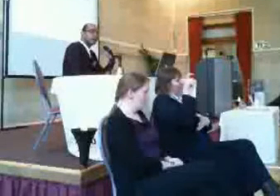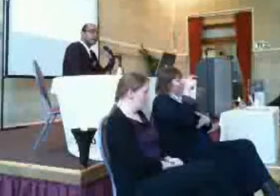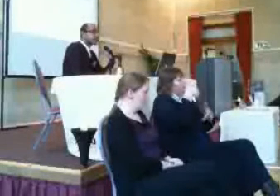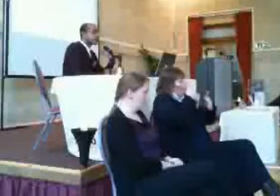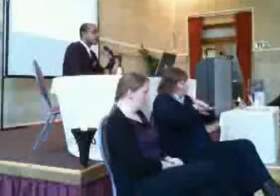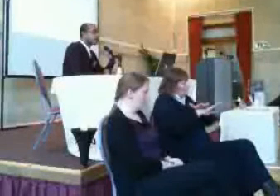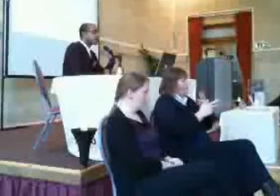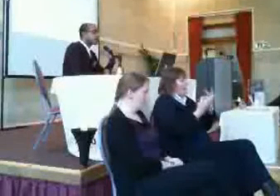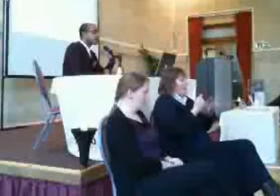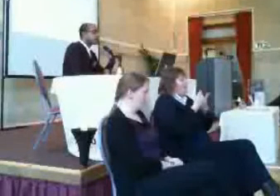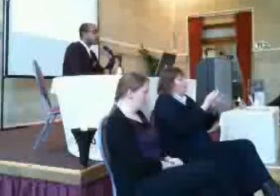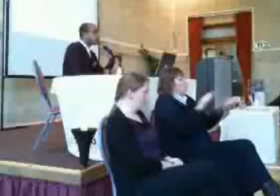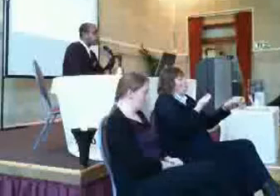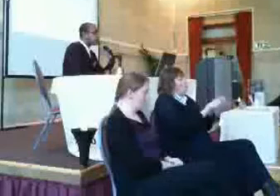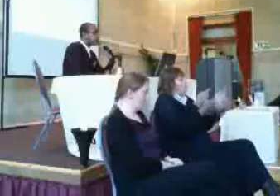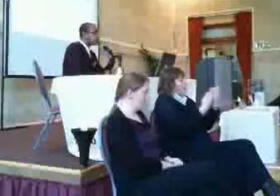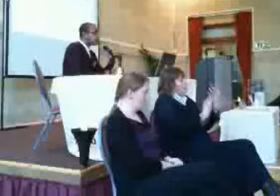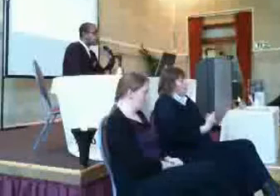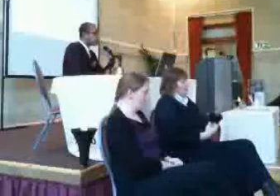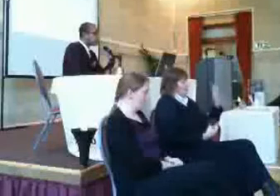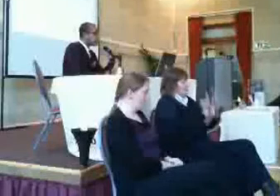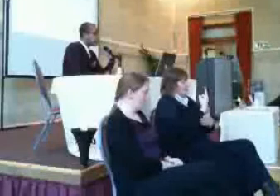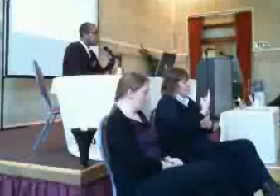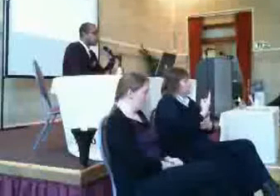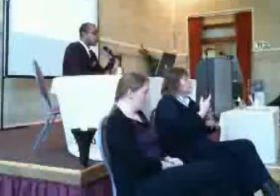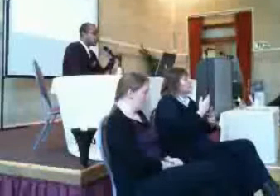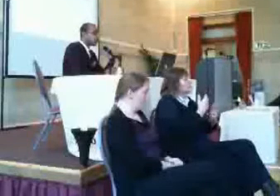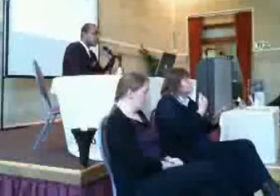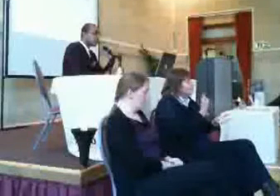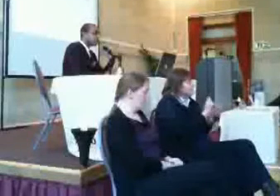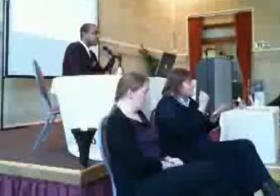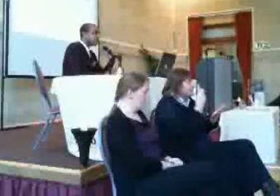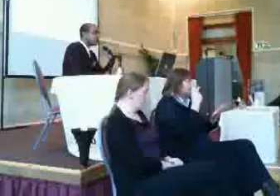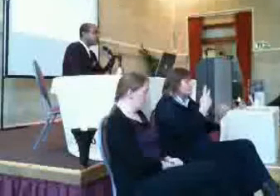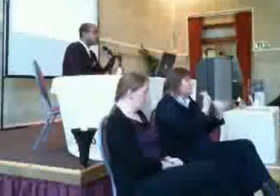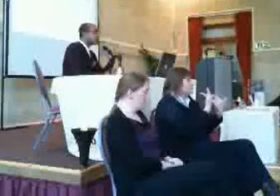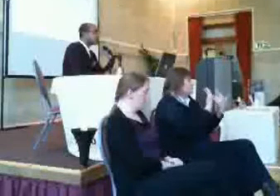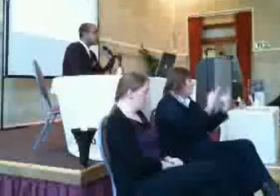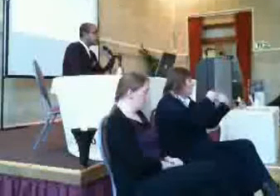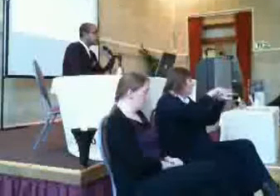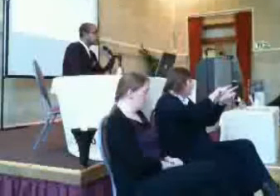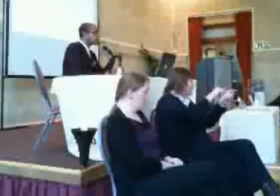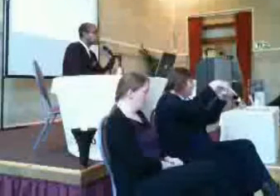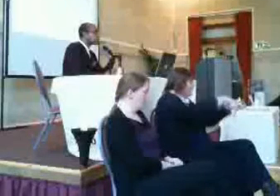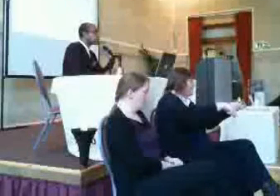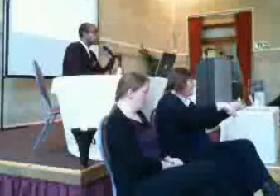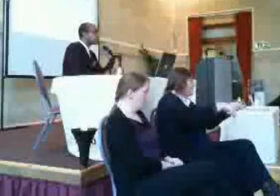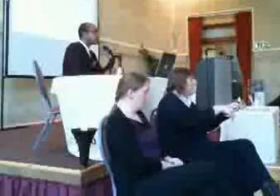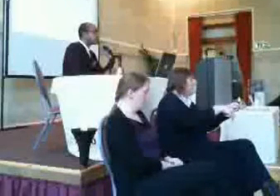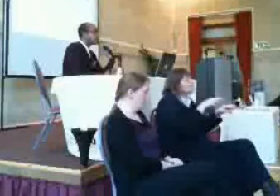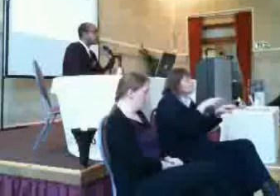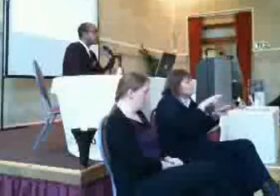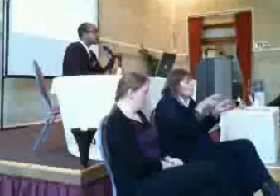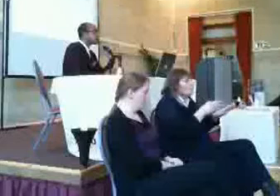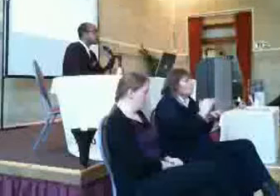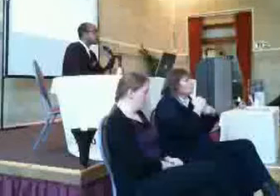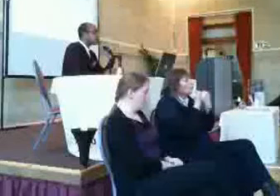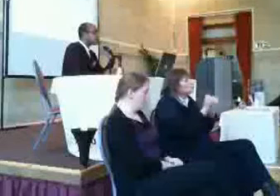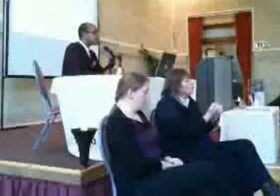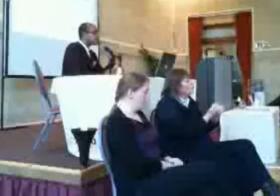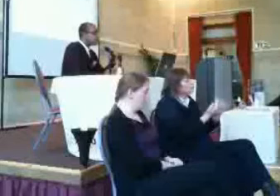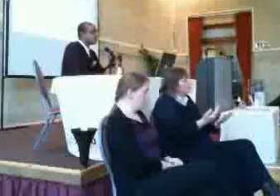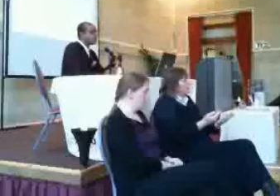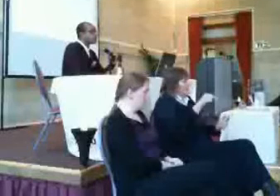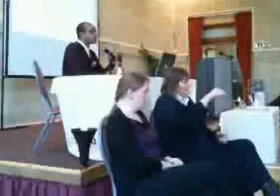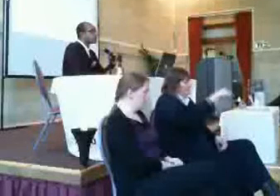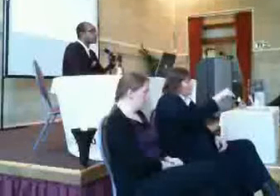Today's events. It's great to see so many of you here. Hope that the workshops today, whilst today is very